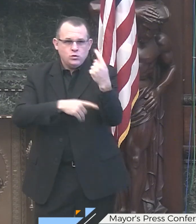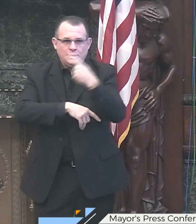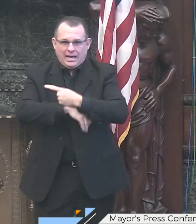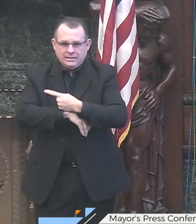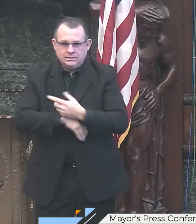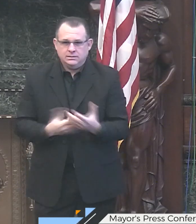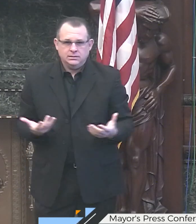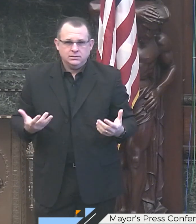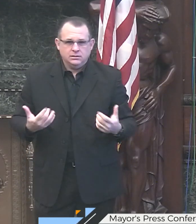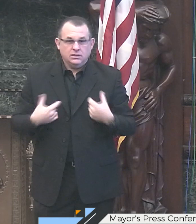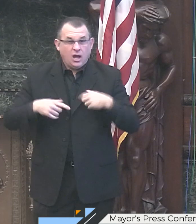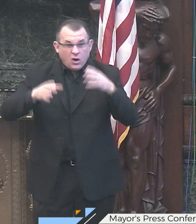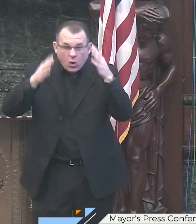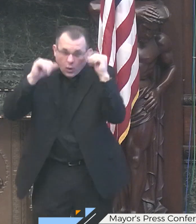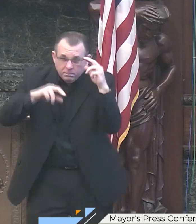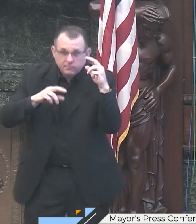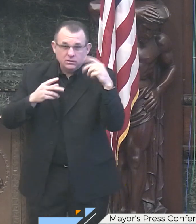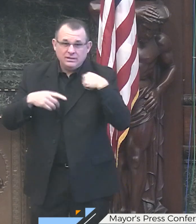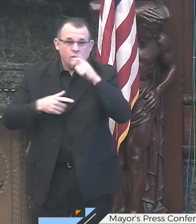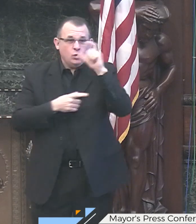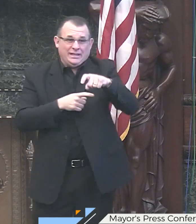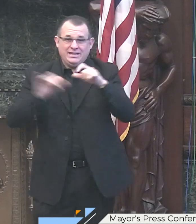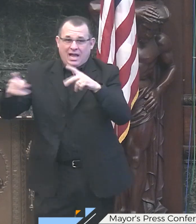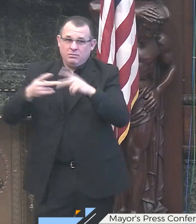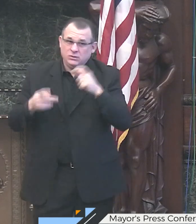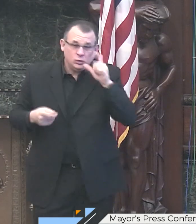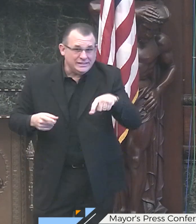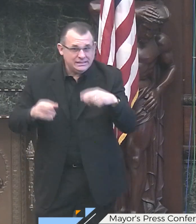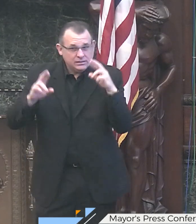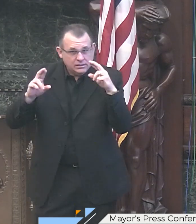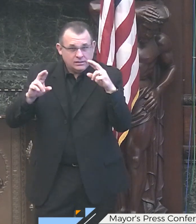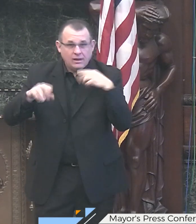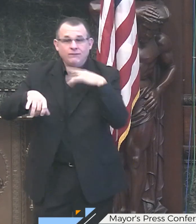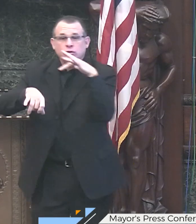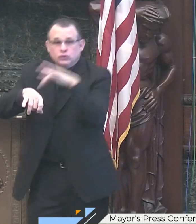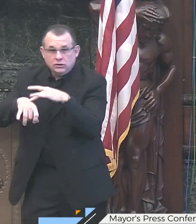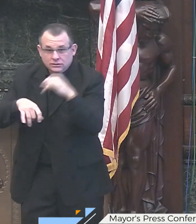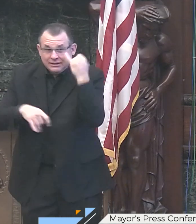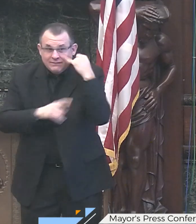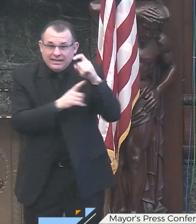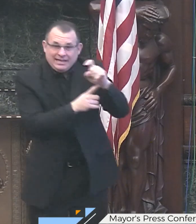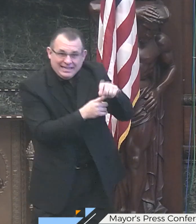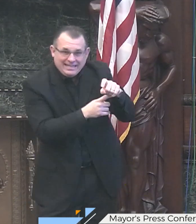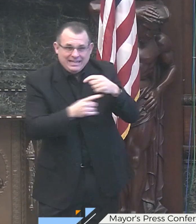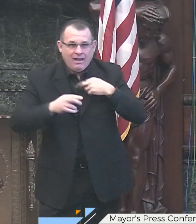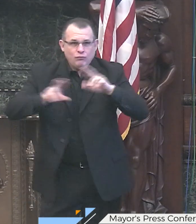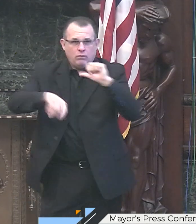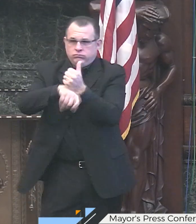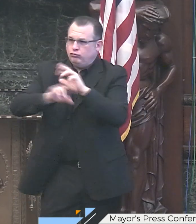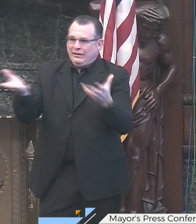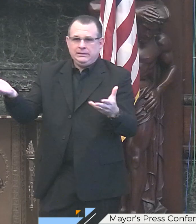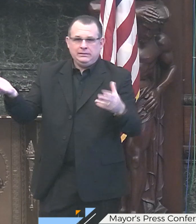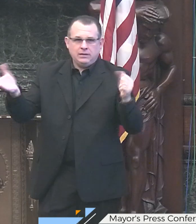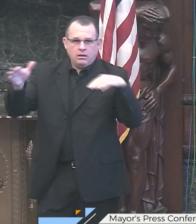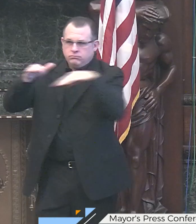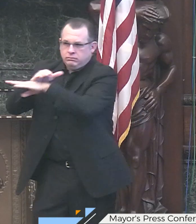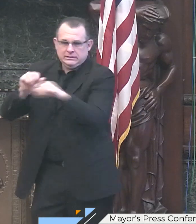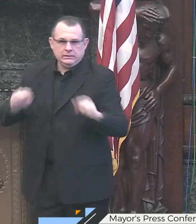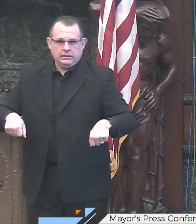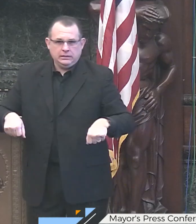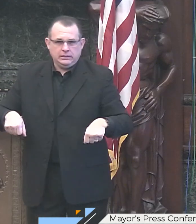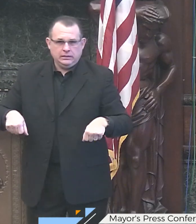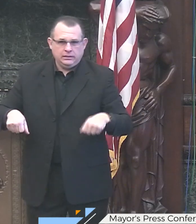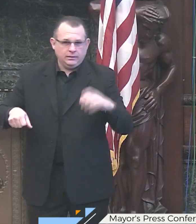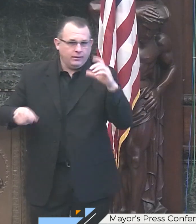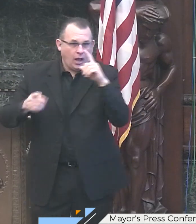the supplies or this space, but we will be ready if we do. And our search for other facilities, for quarantine space,